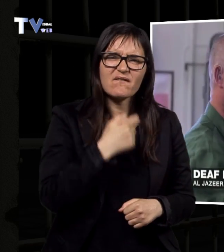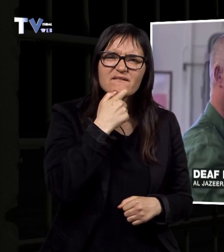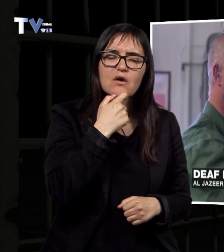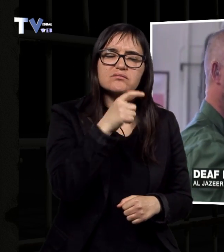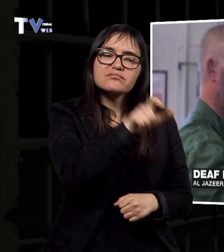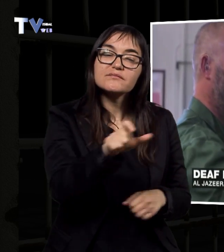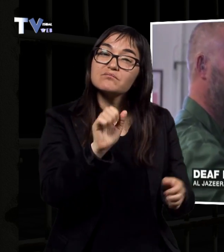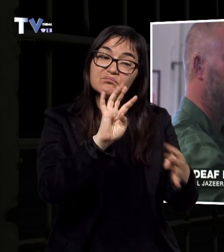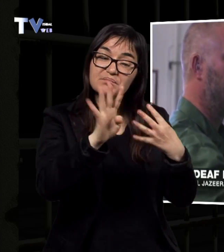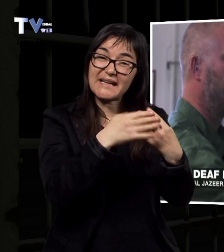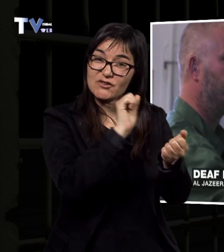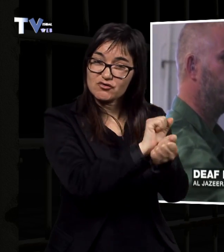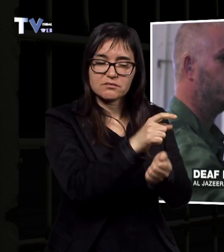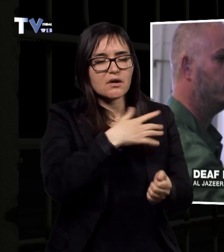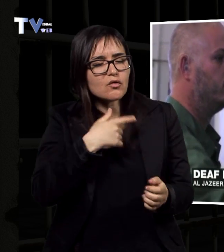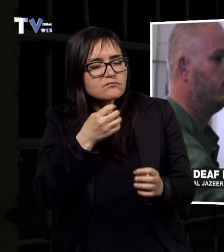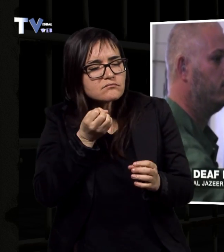like helping inmates learn.